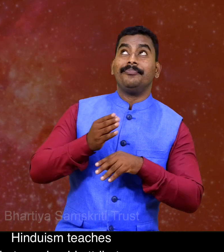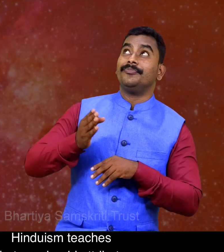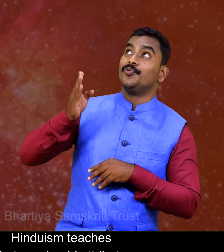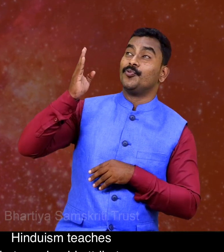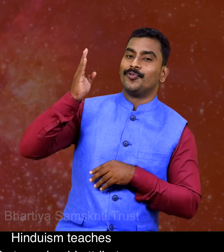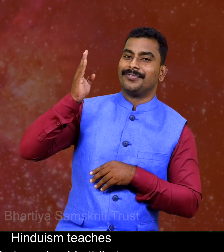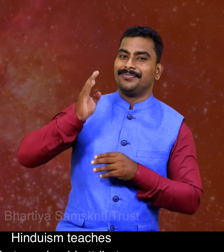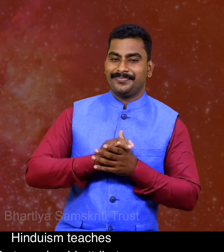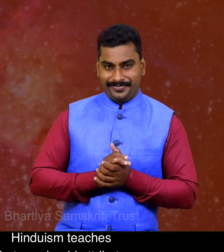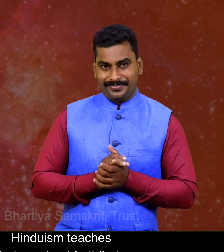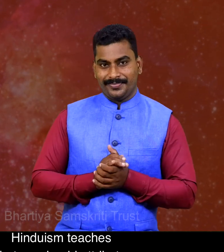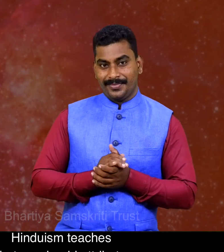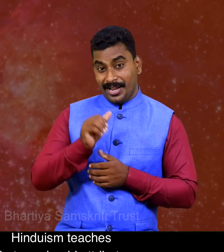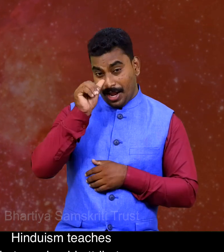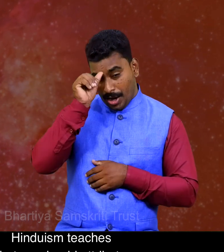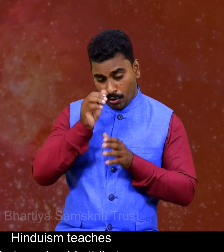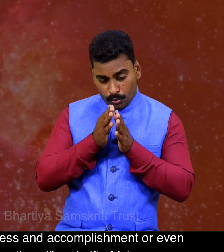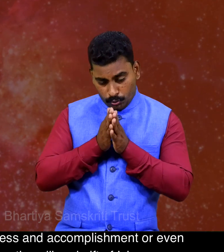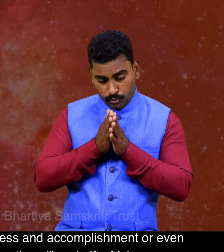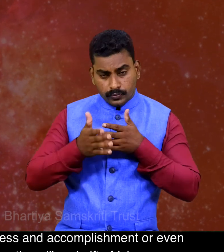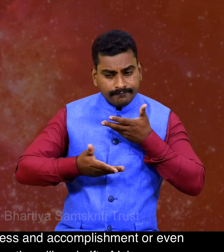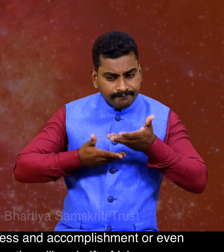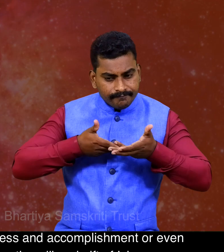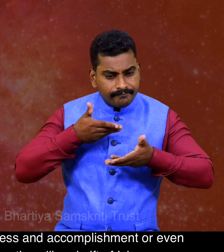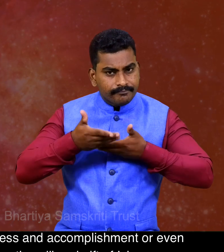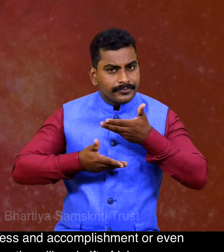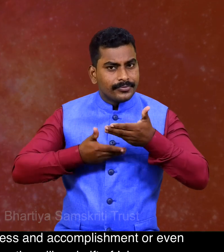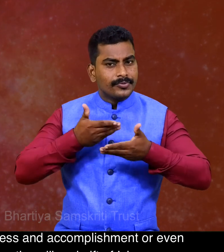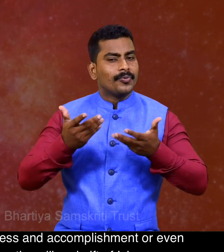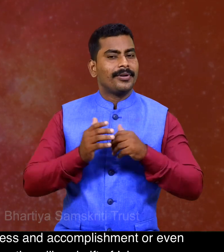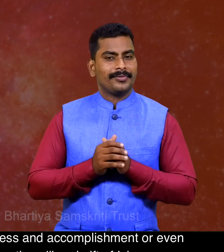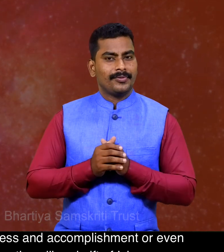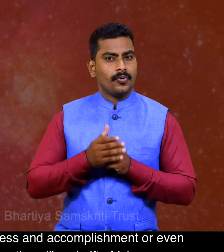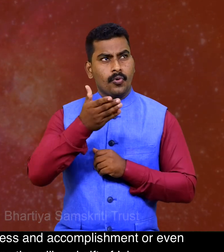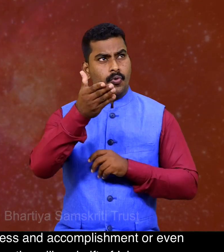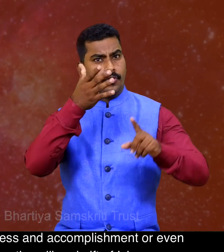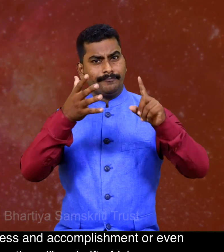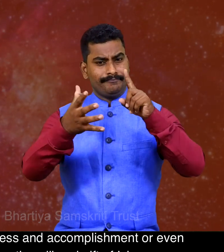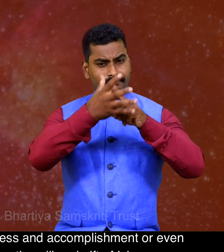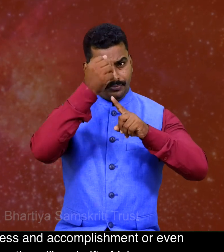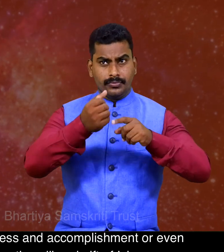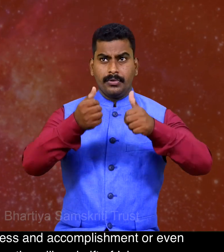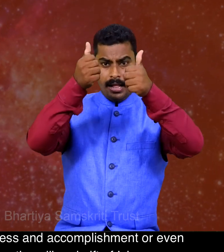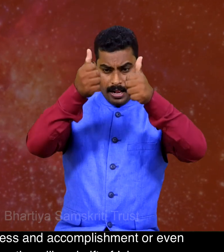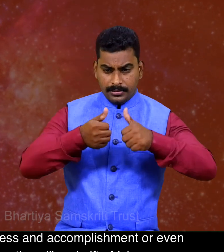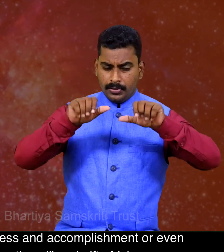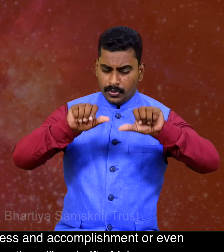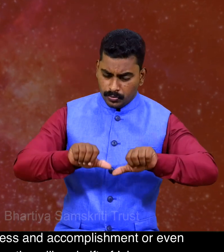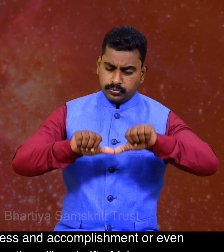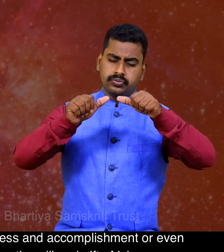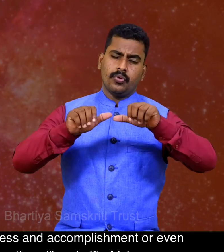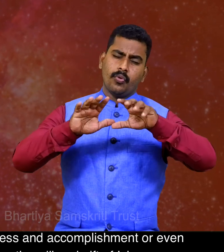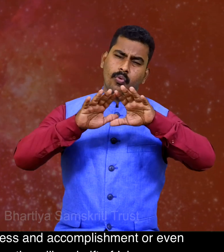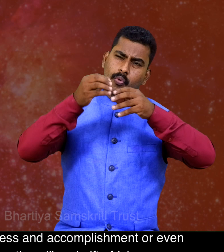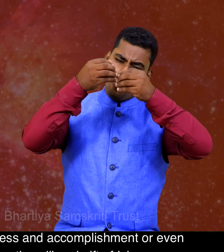Hinduism teaches that we should attribute every success and accomplishment or